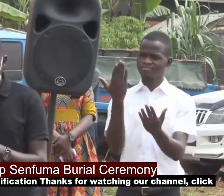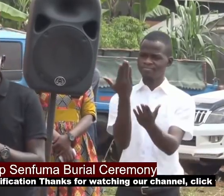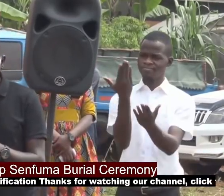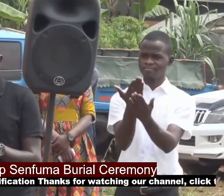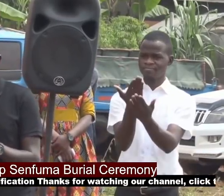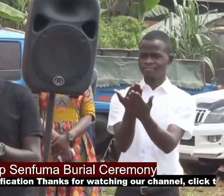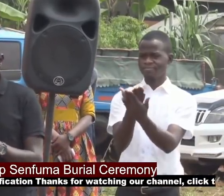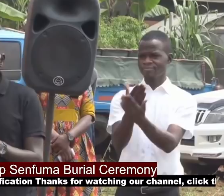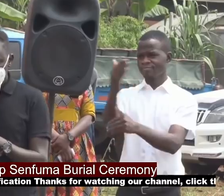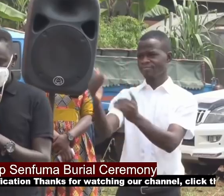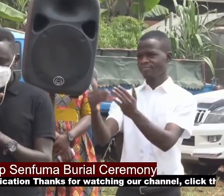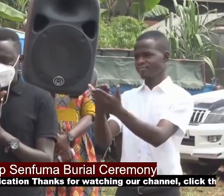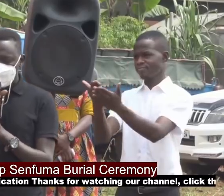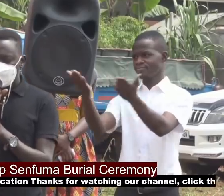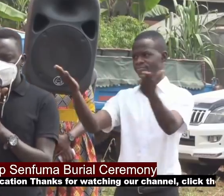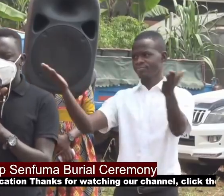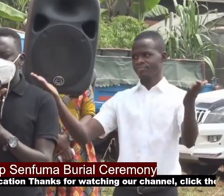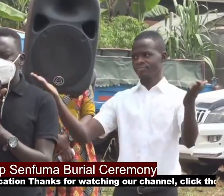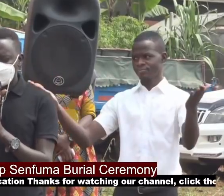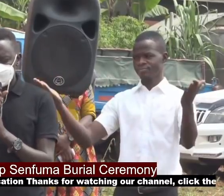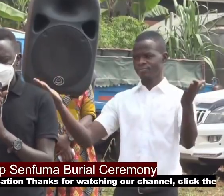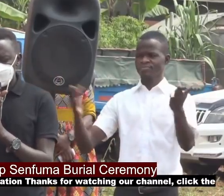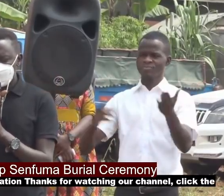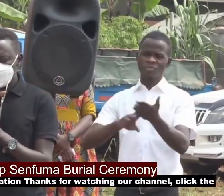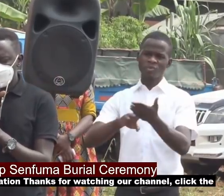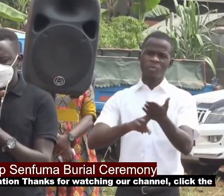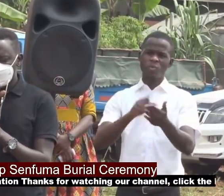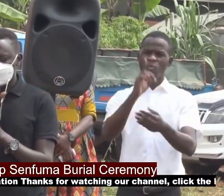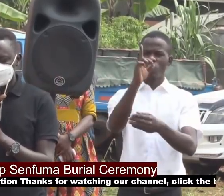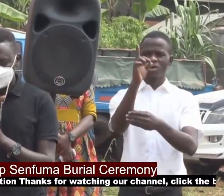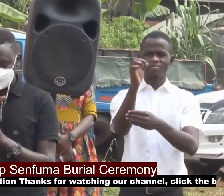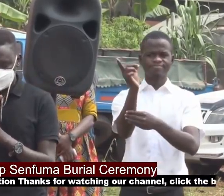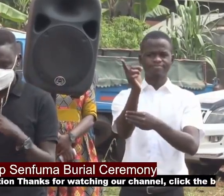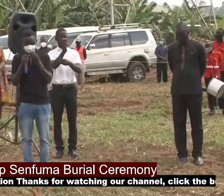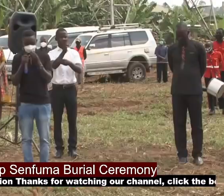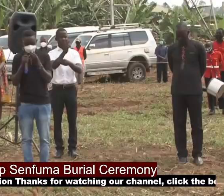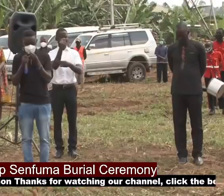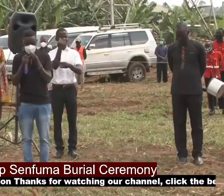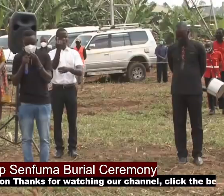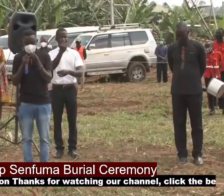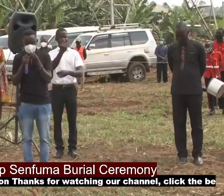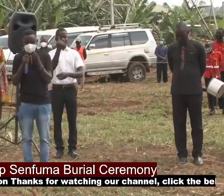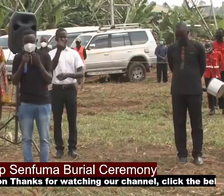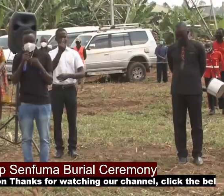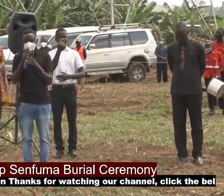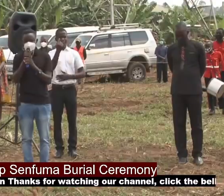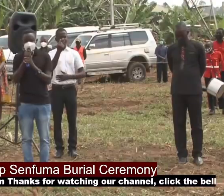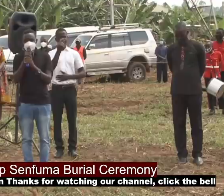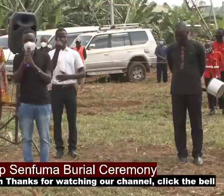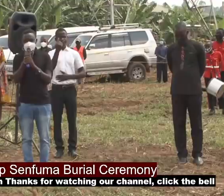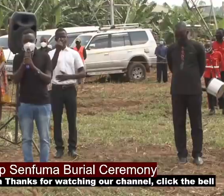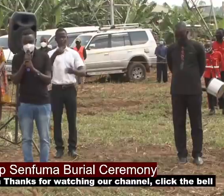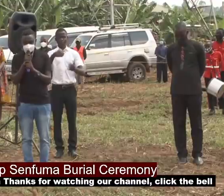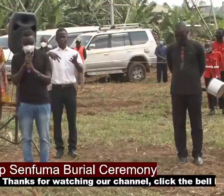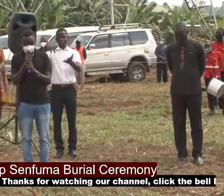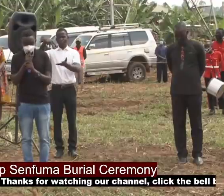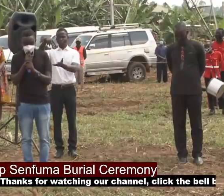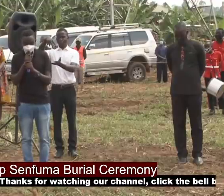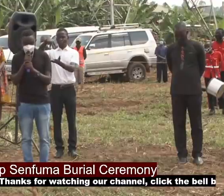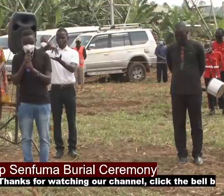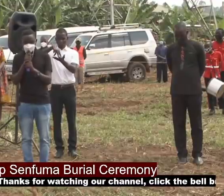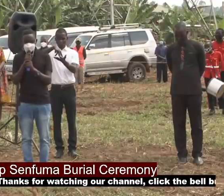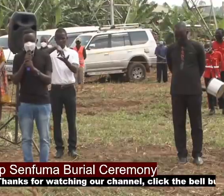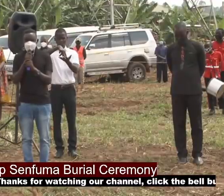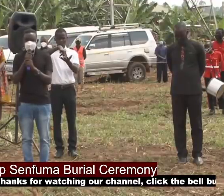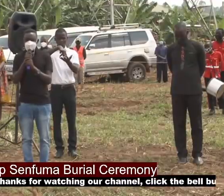I'm going to request you to take one more minute and stand